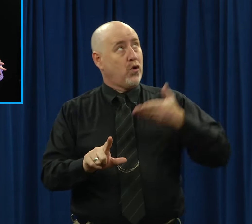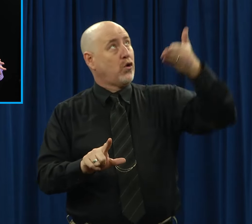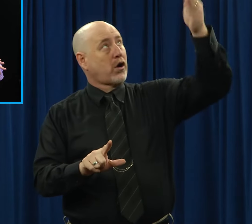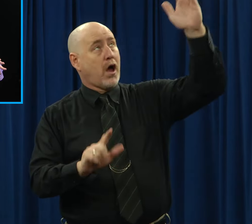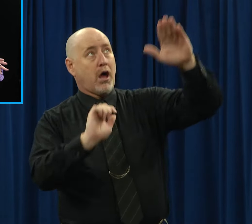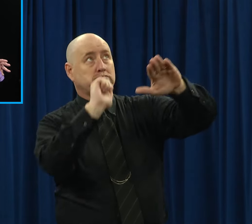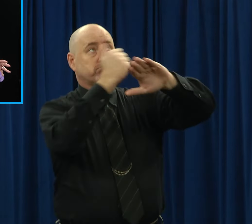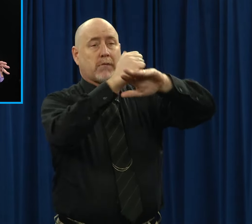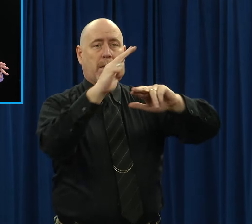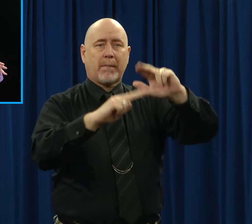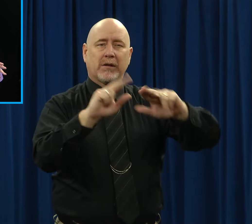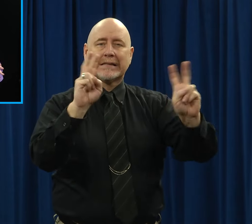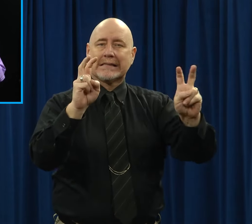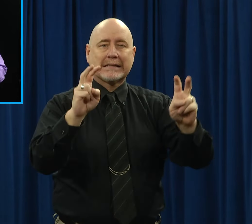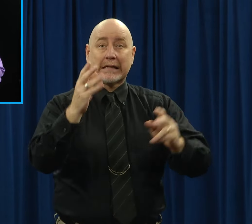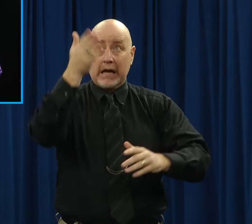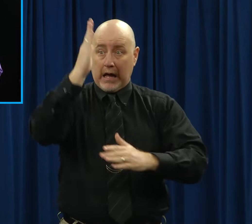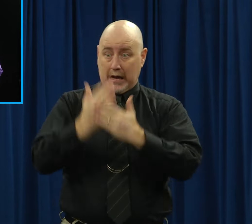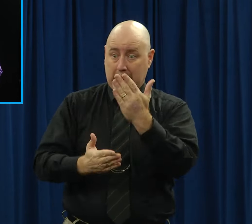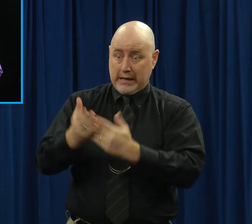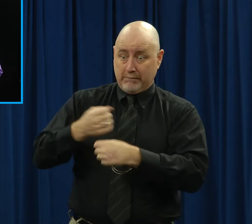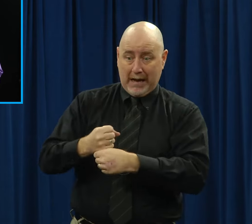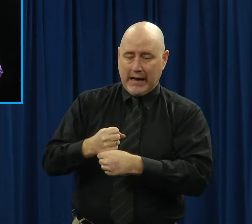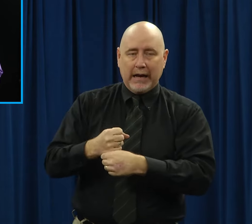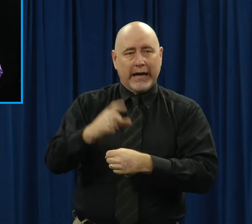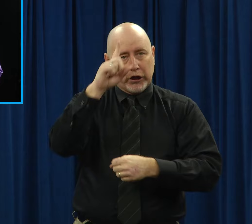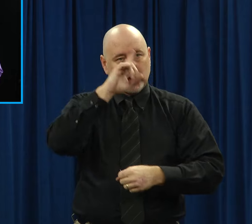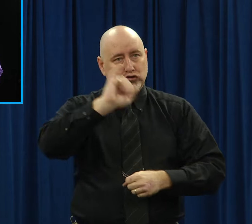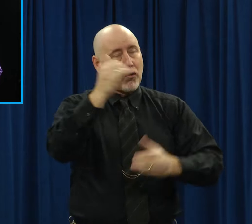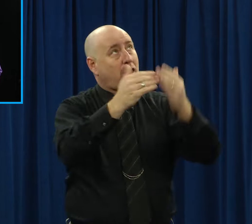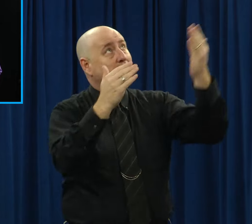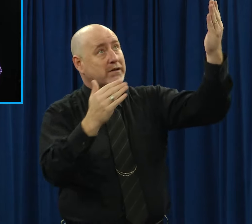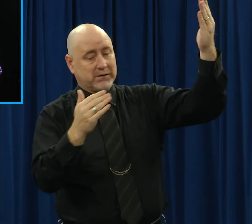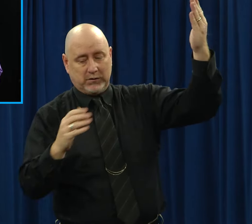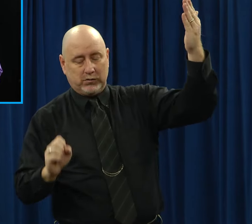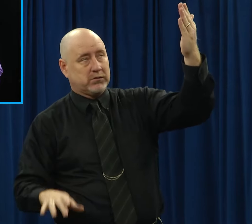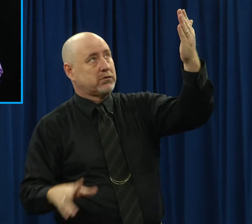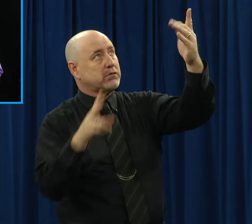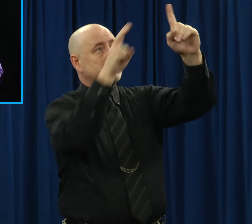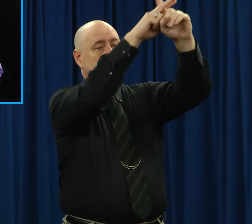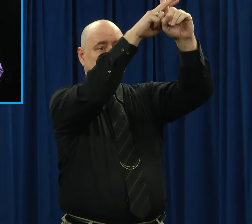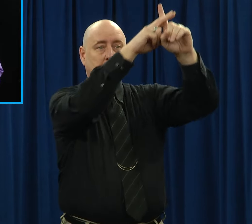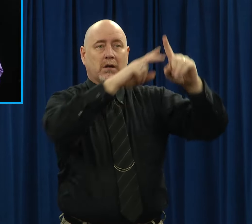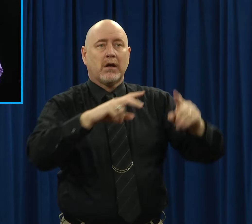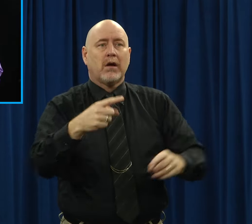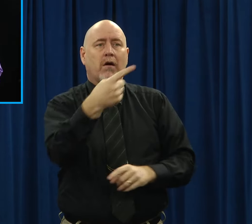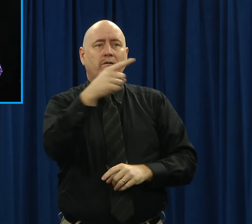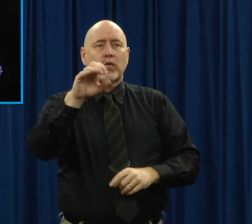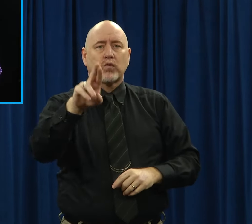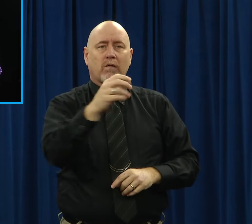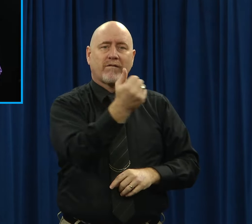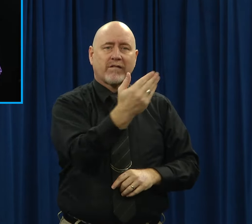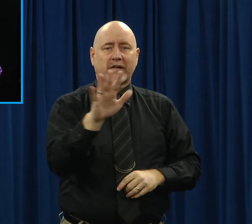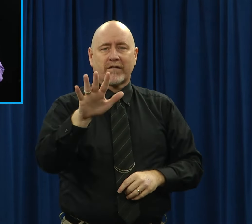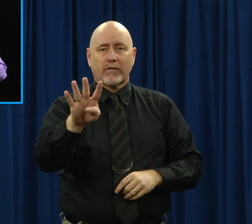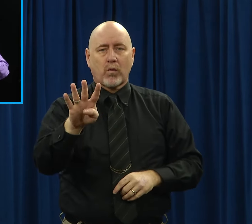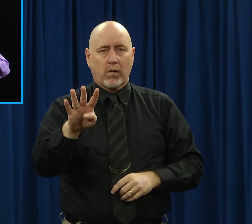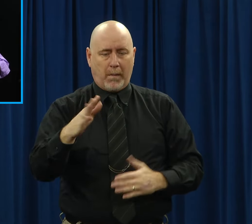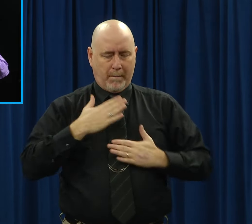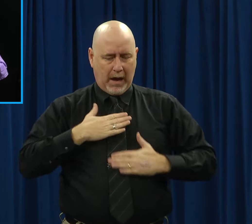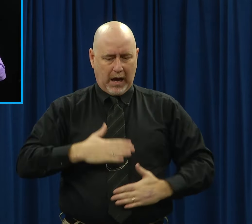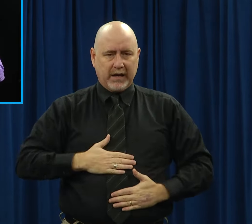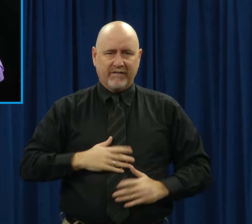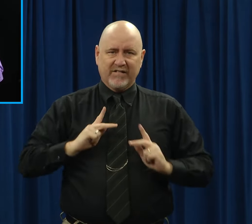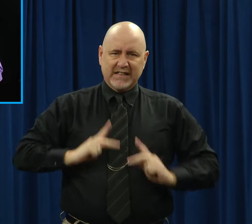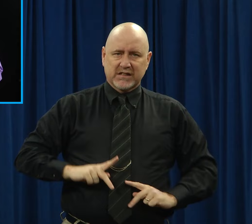a building from God, a house not made with hands, eternal in the heavens. 1 Corinthians 15:54 talks about